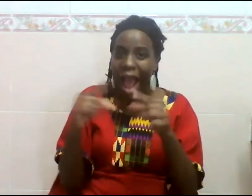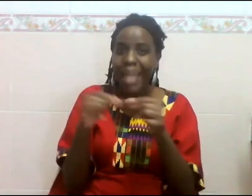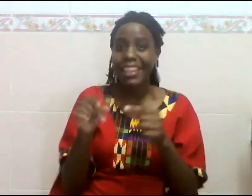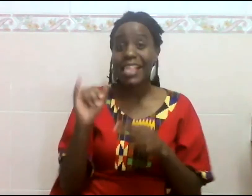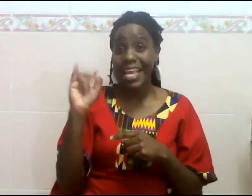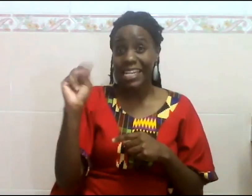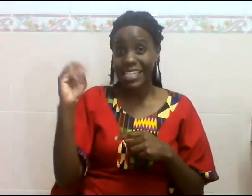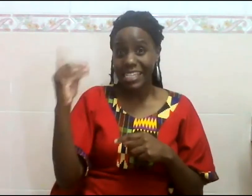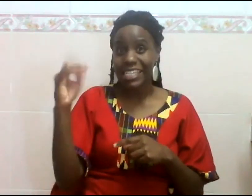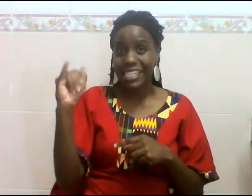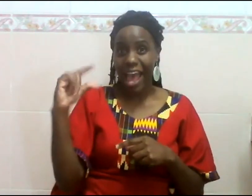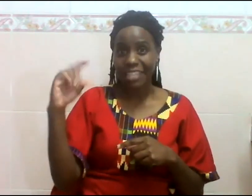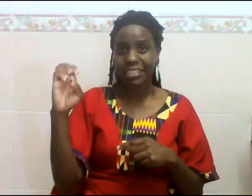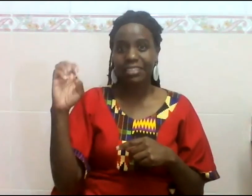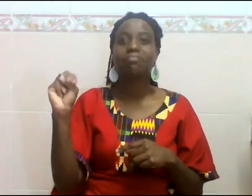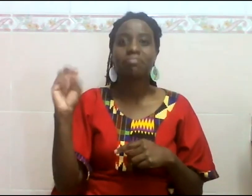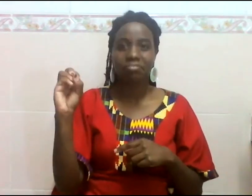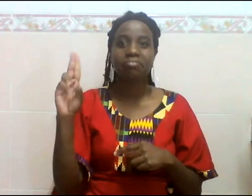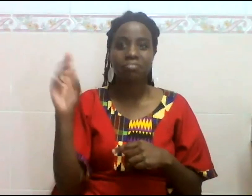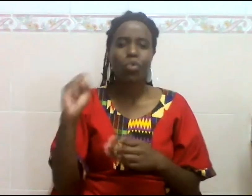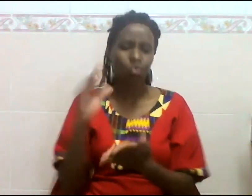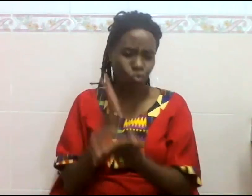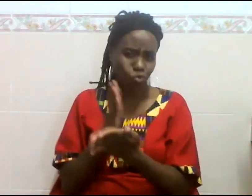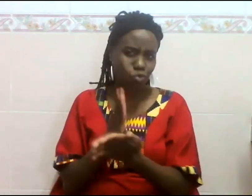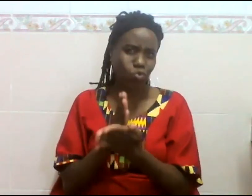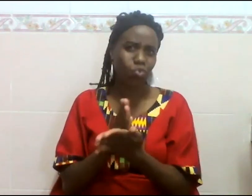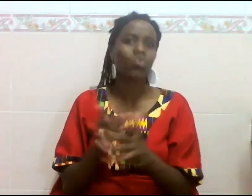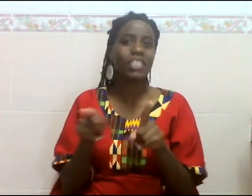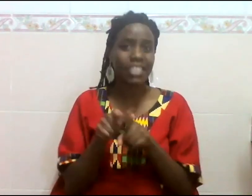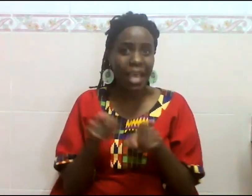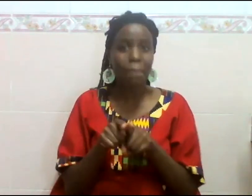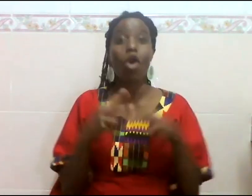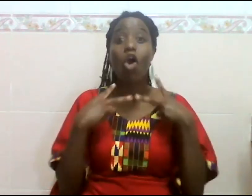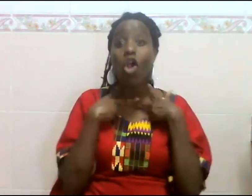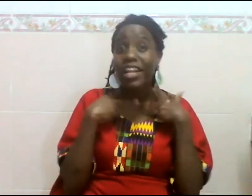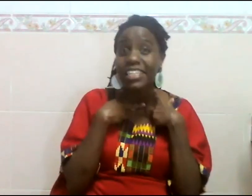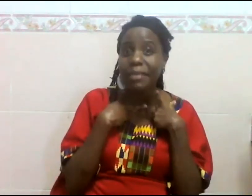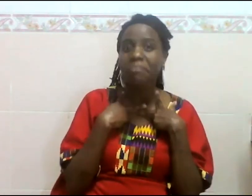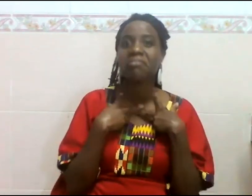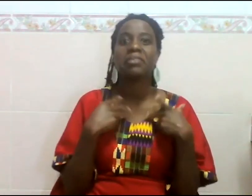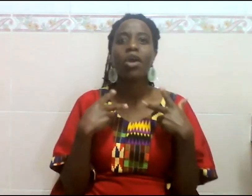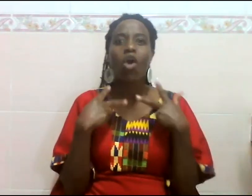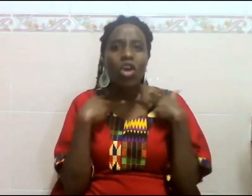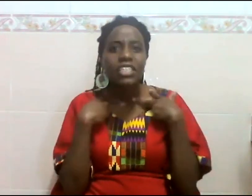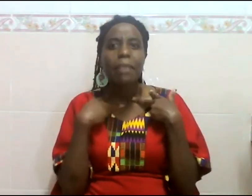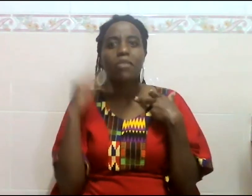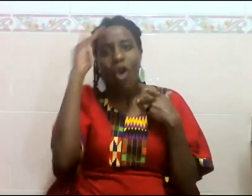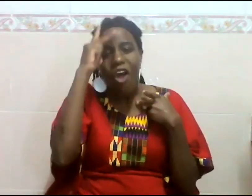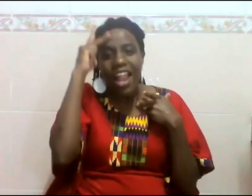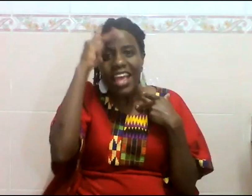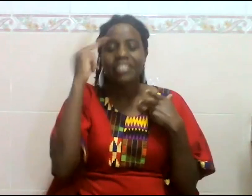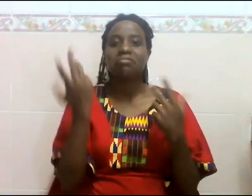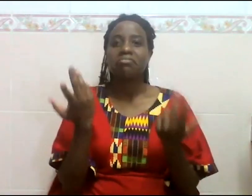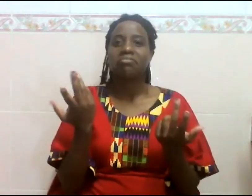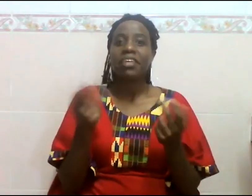this is very true for even the word like colonialism of knowledge, and how it